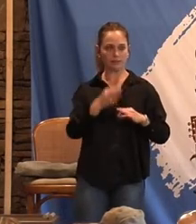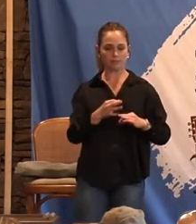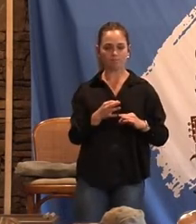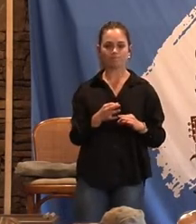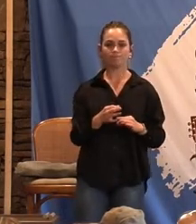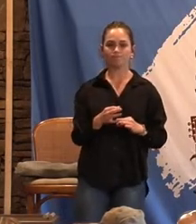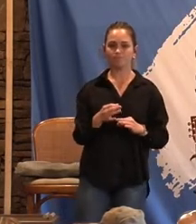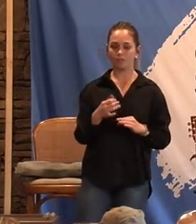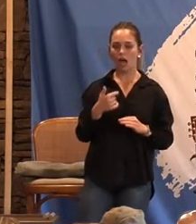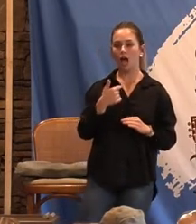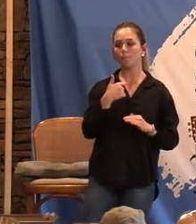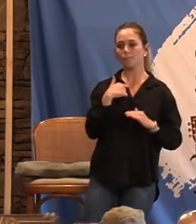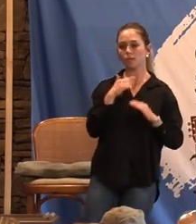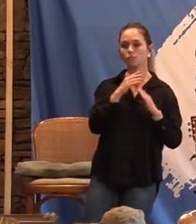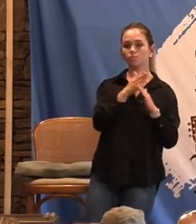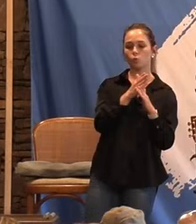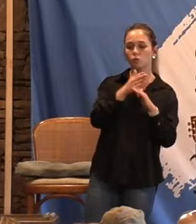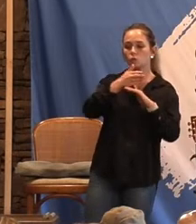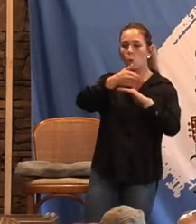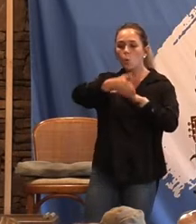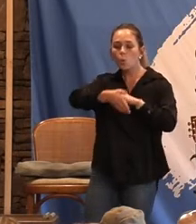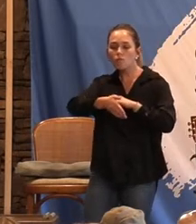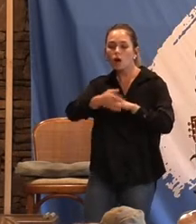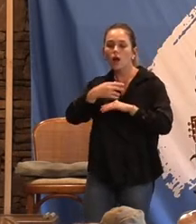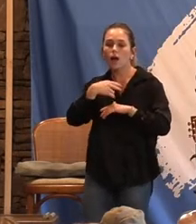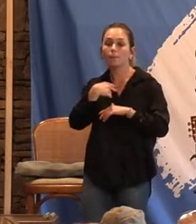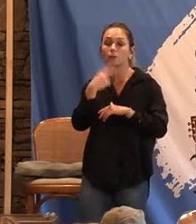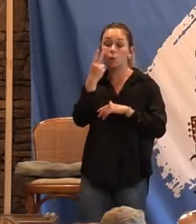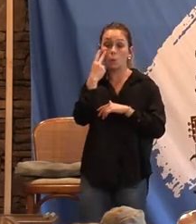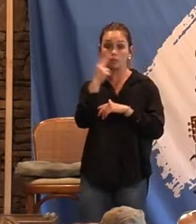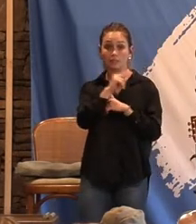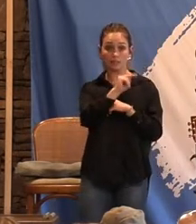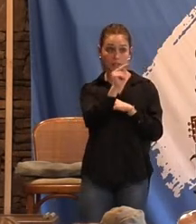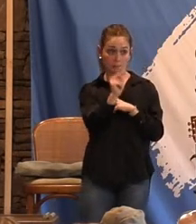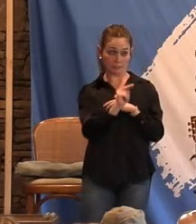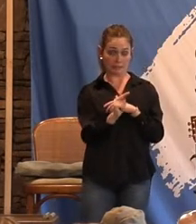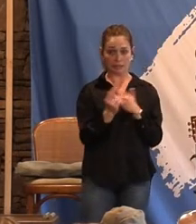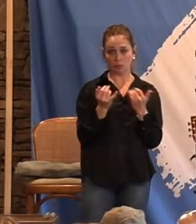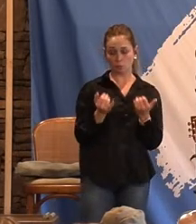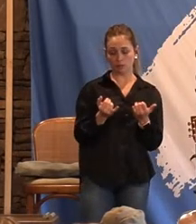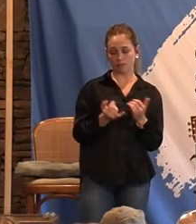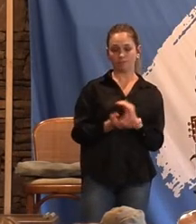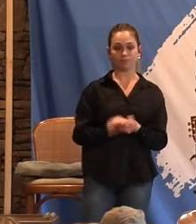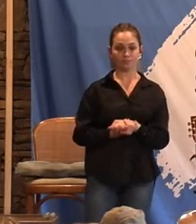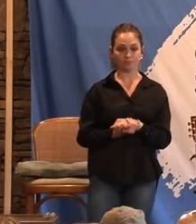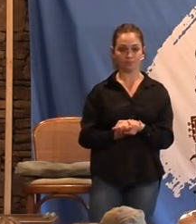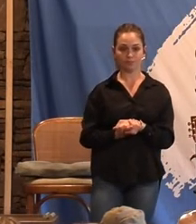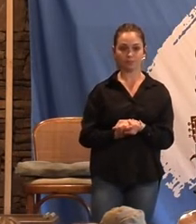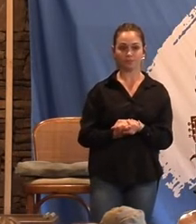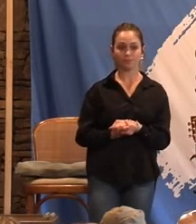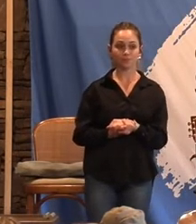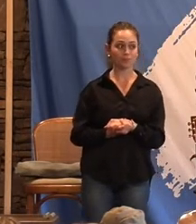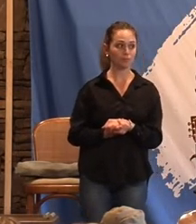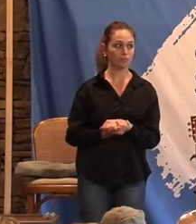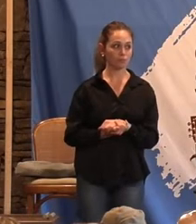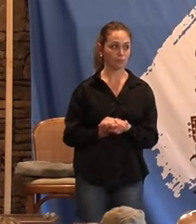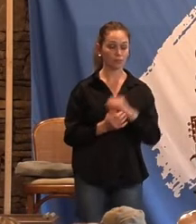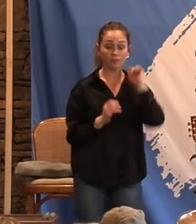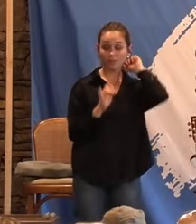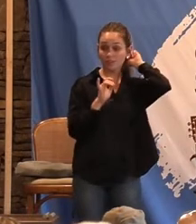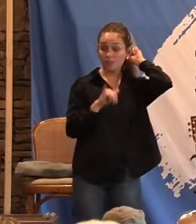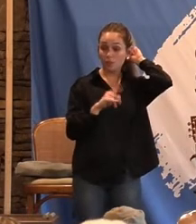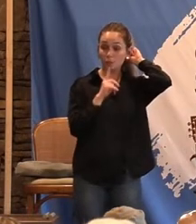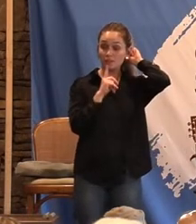I'm gonna cross over and I'm going to see Miss Nana. That was a